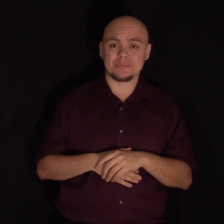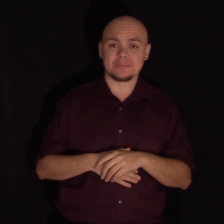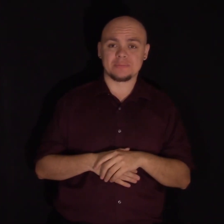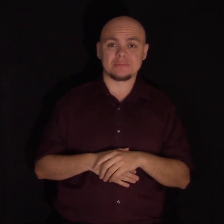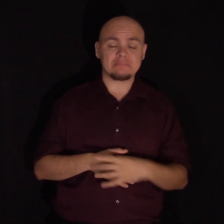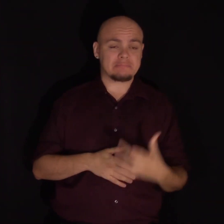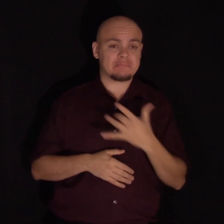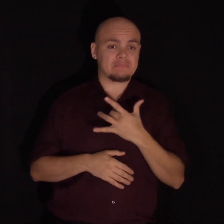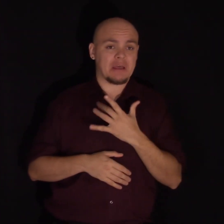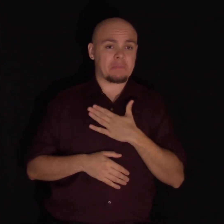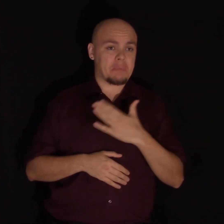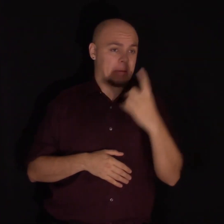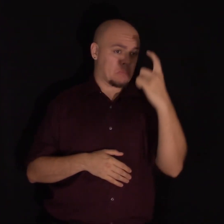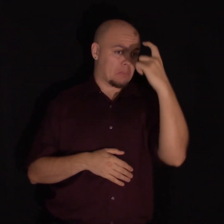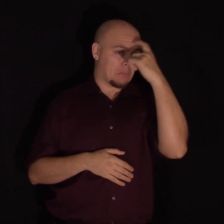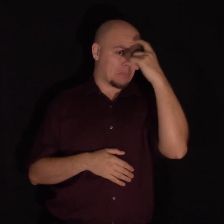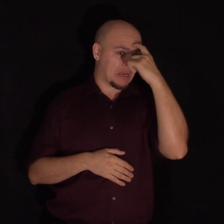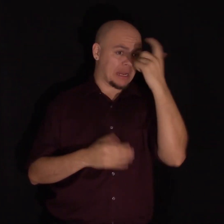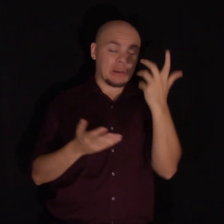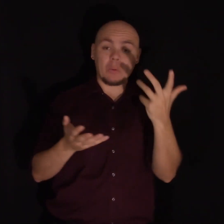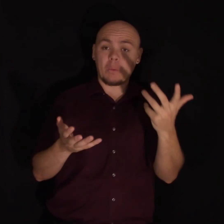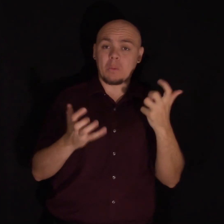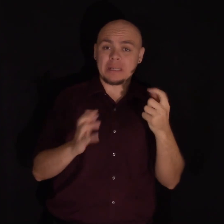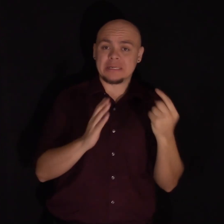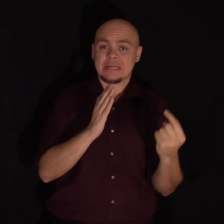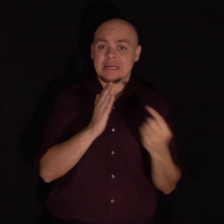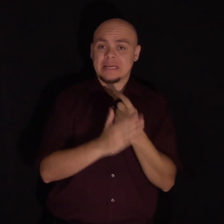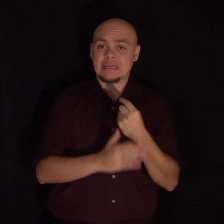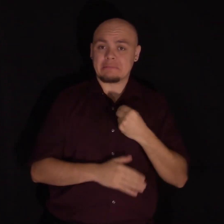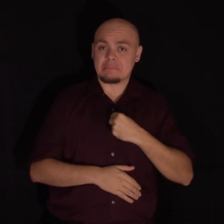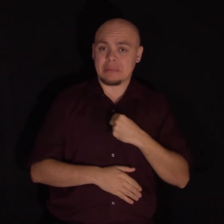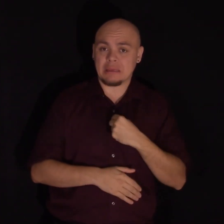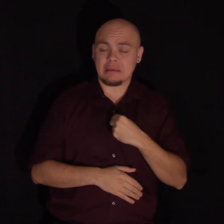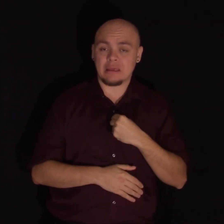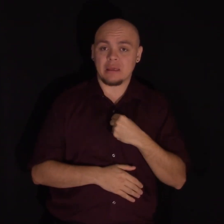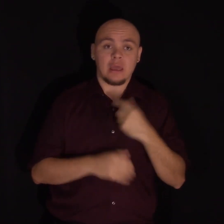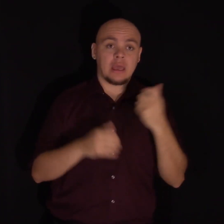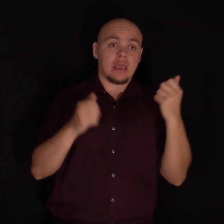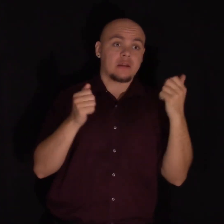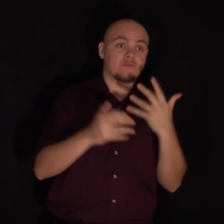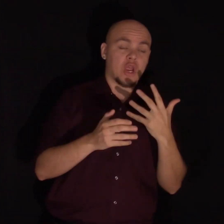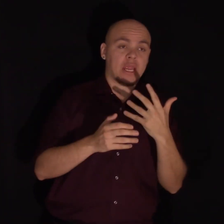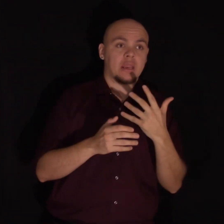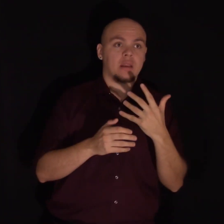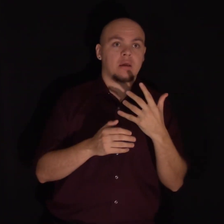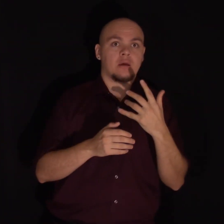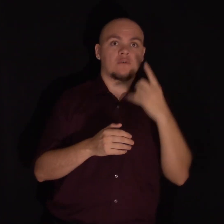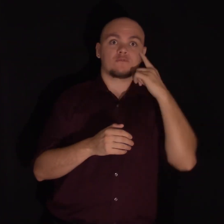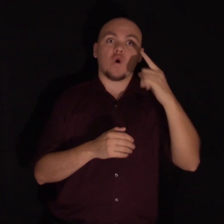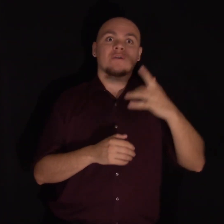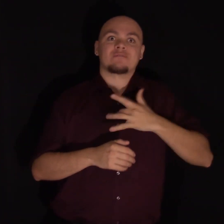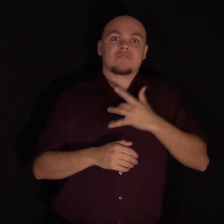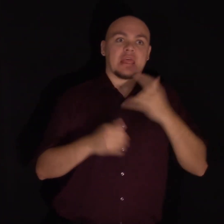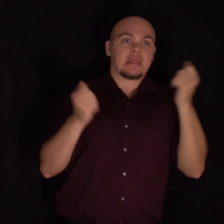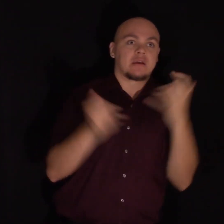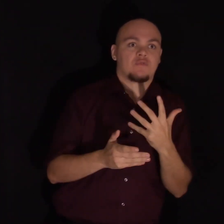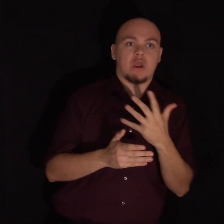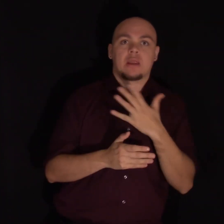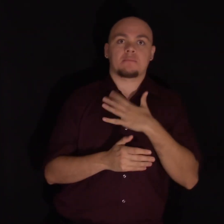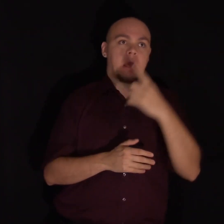as if my brain was trying to kill me. And then being afraid of being afraid consumed all of my